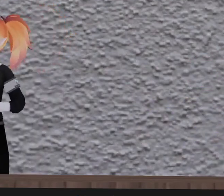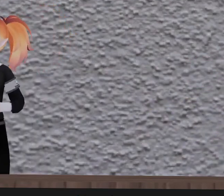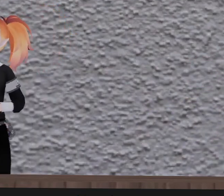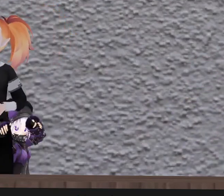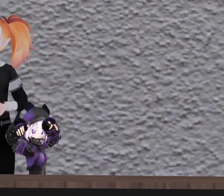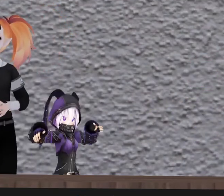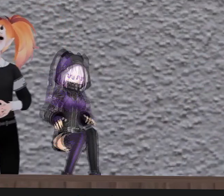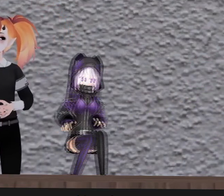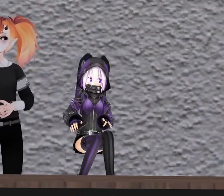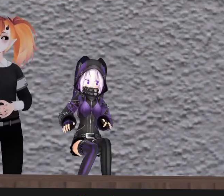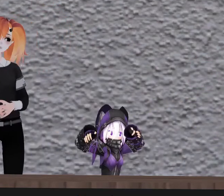gonna judge.